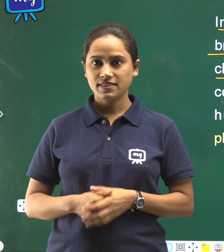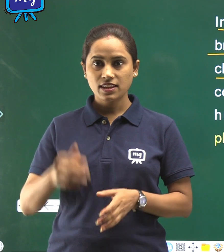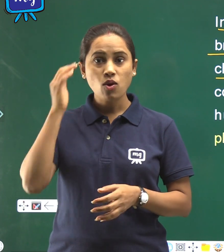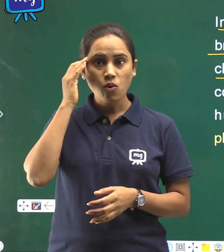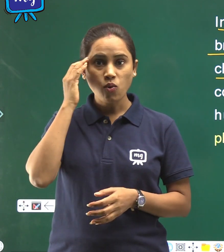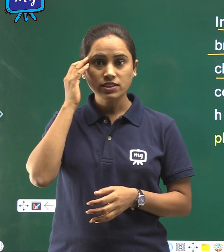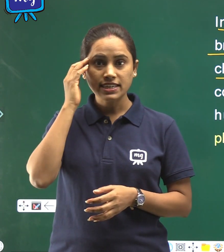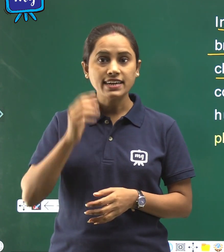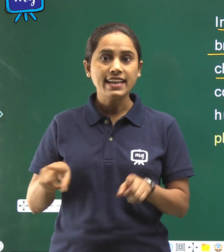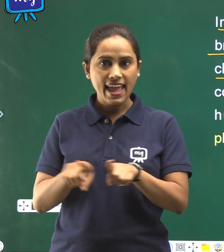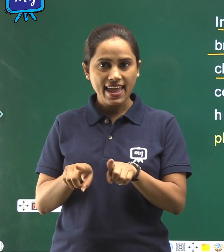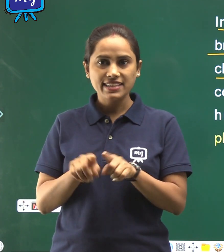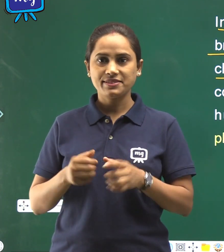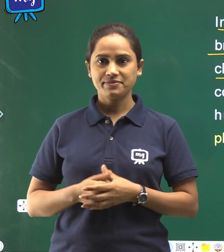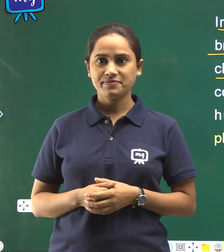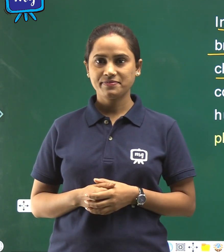considered as